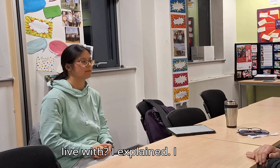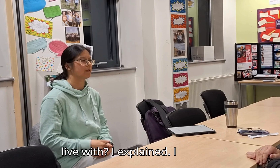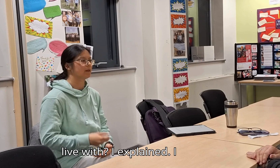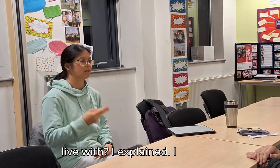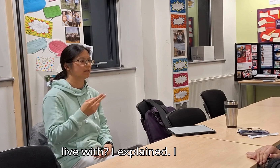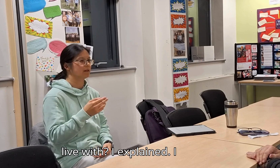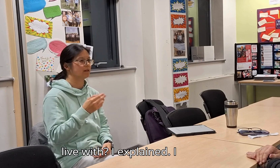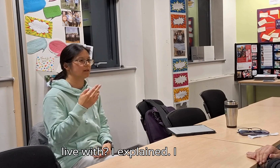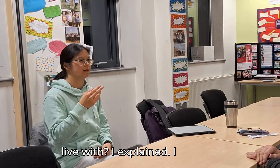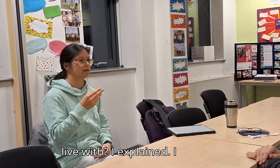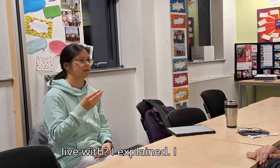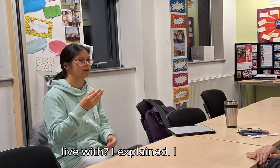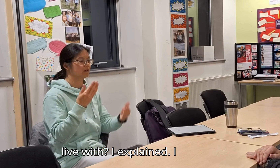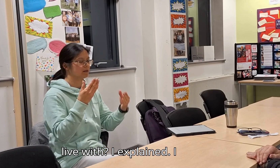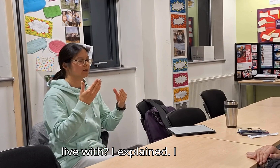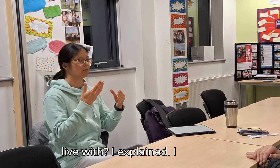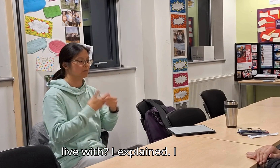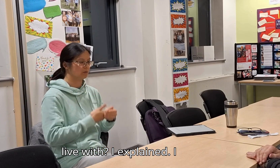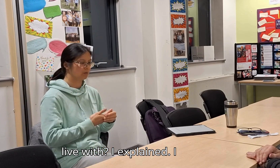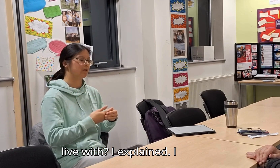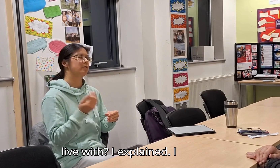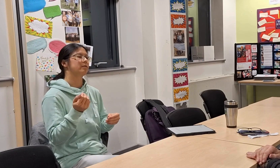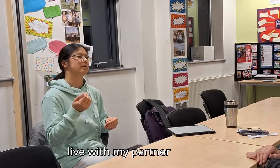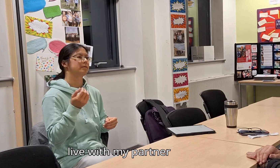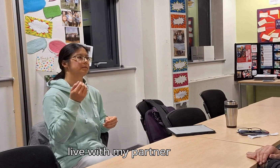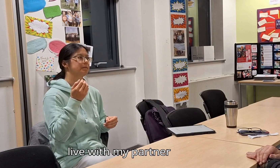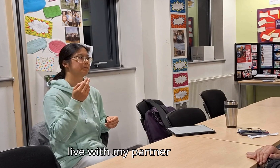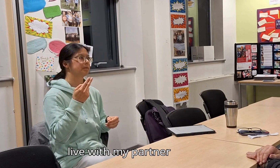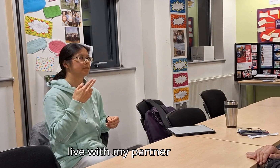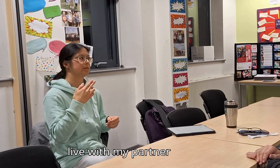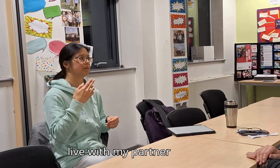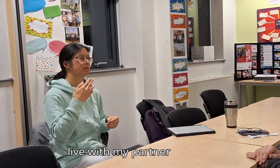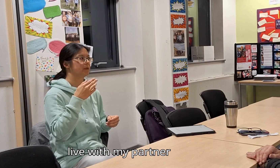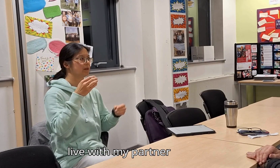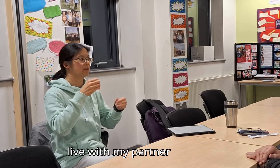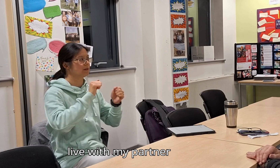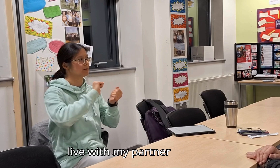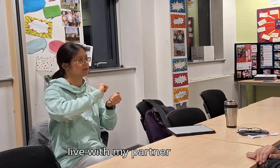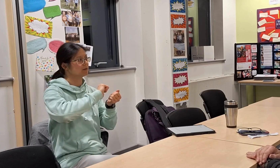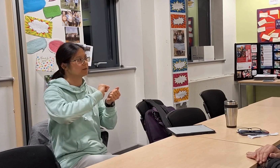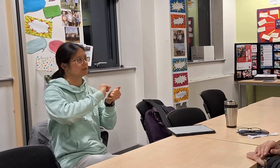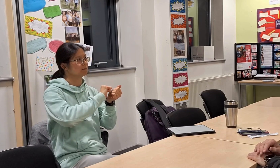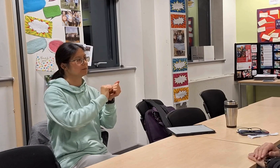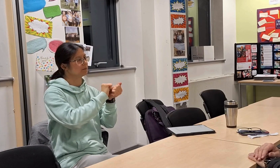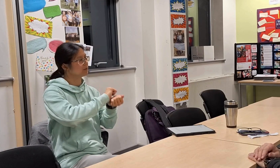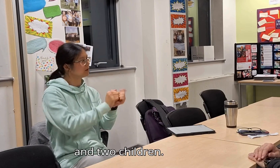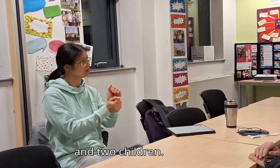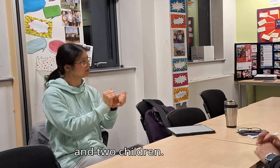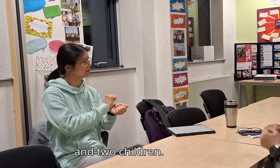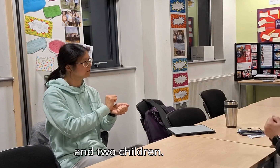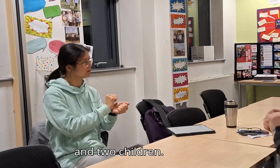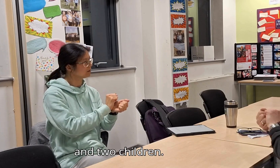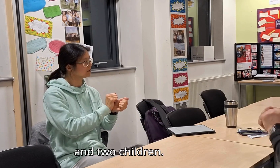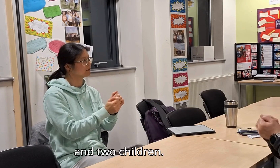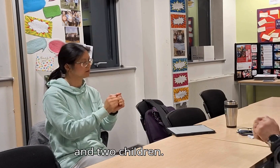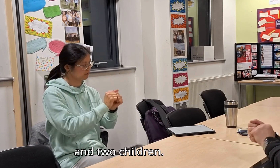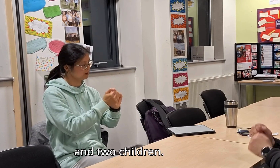with? I explained I live with my partner and 2 children.